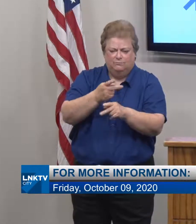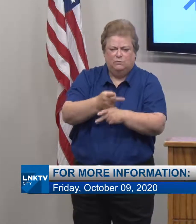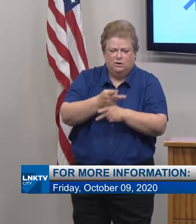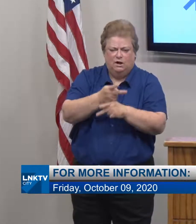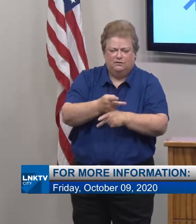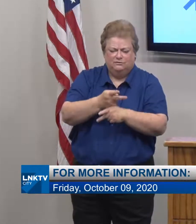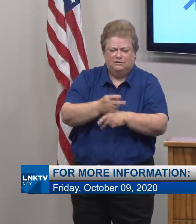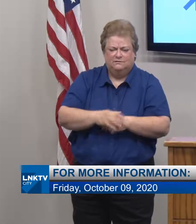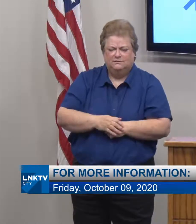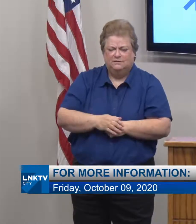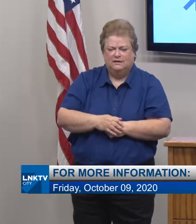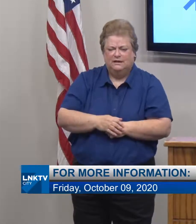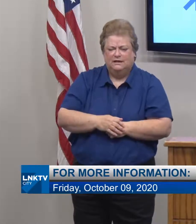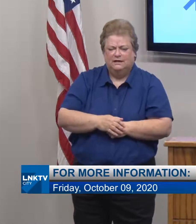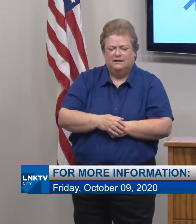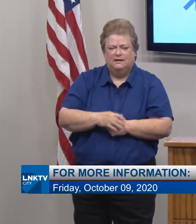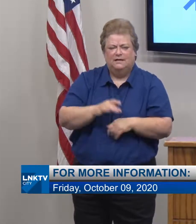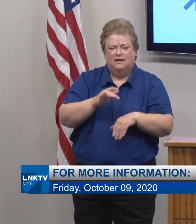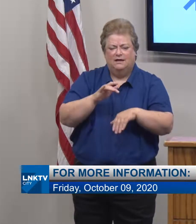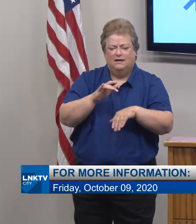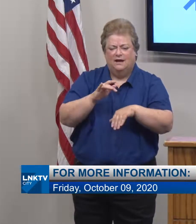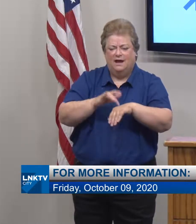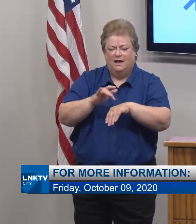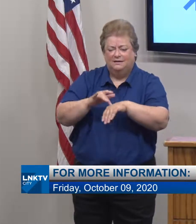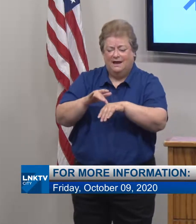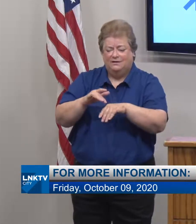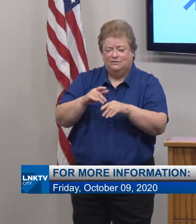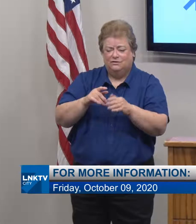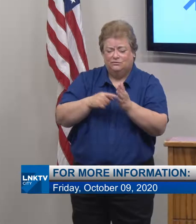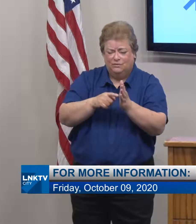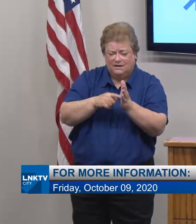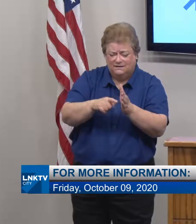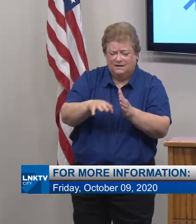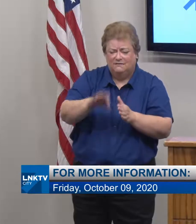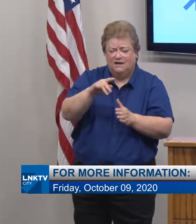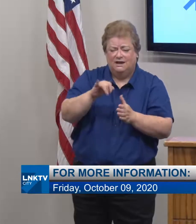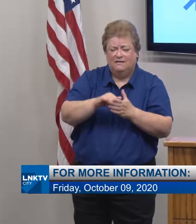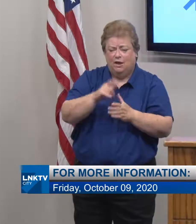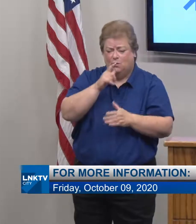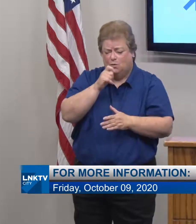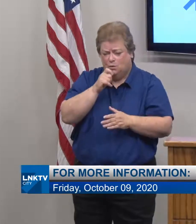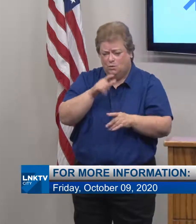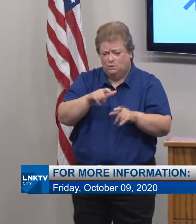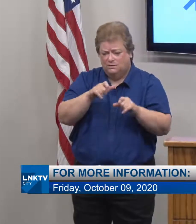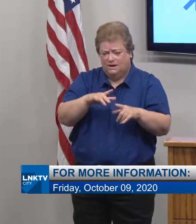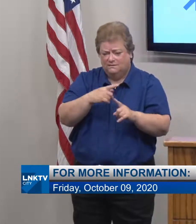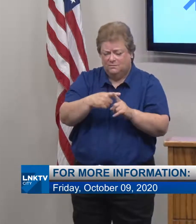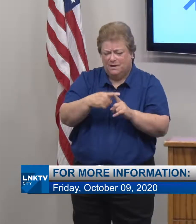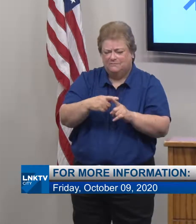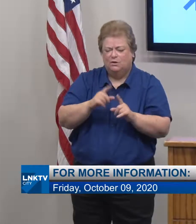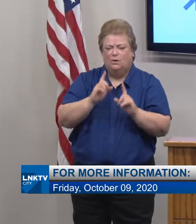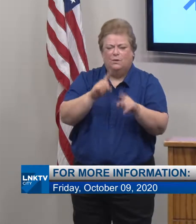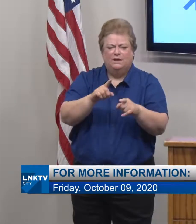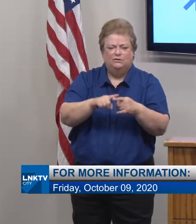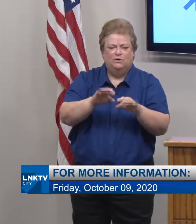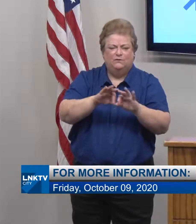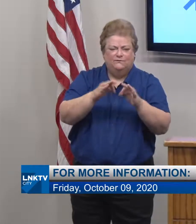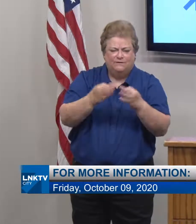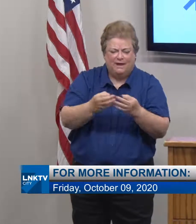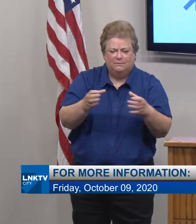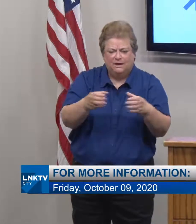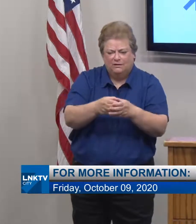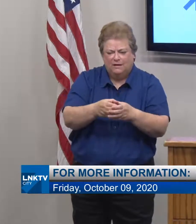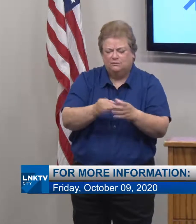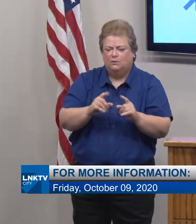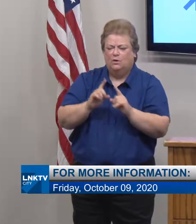Our contact tracing is showing that many of those who become positive for COVID-19 attended family gatherings or went to a